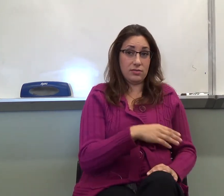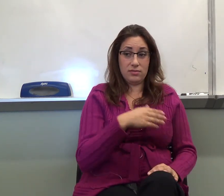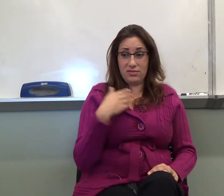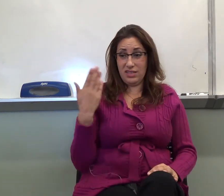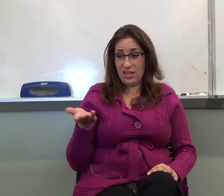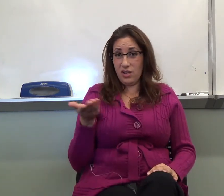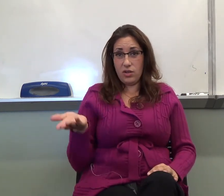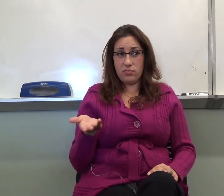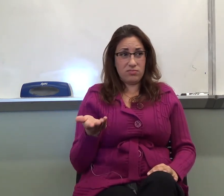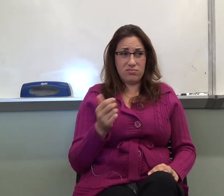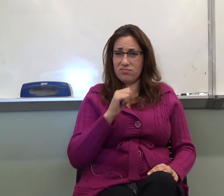like terms here on both sides.